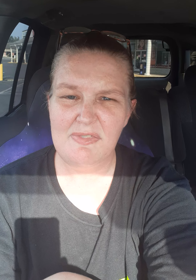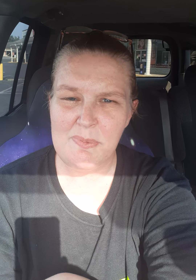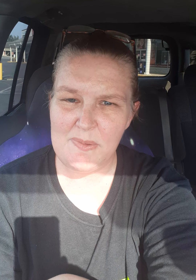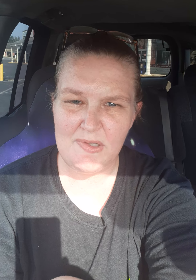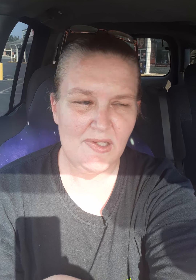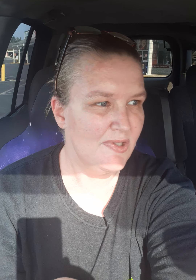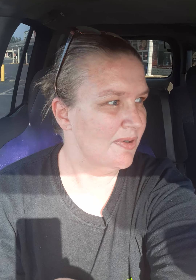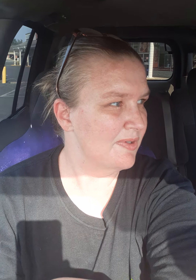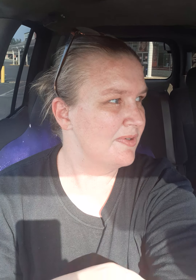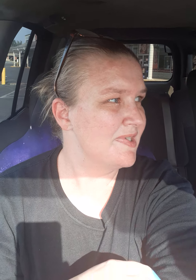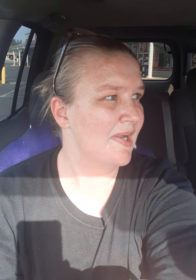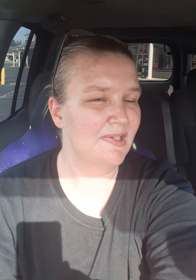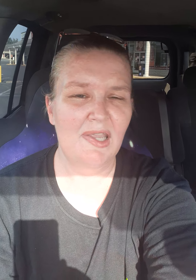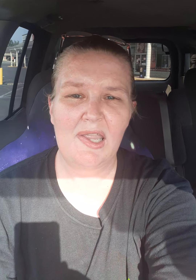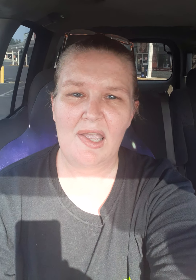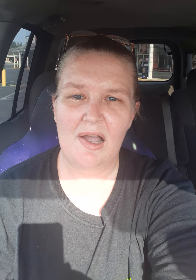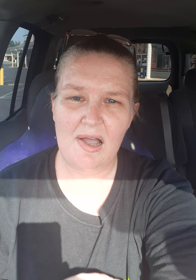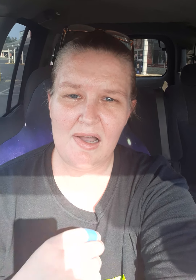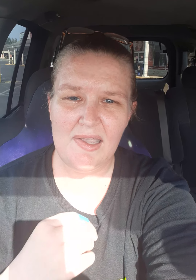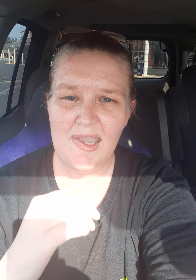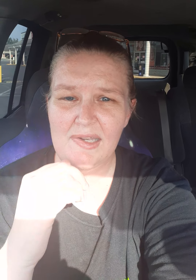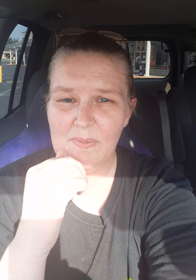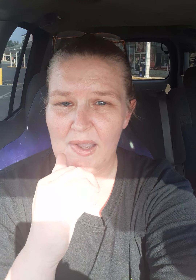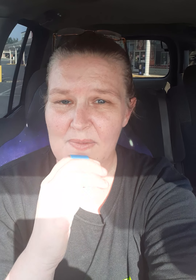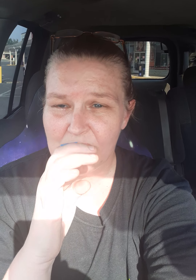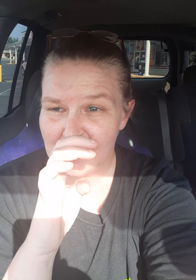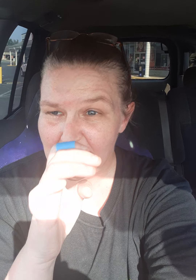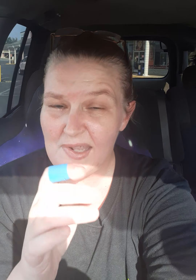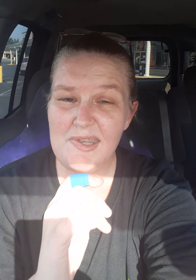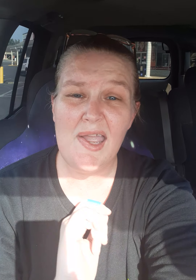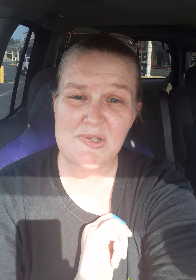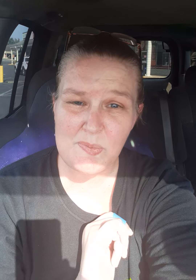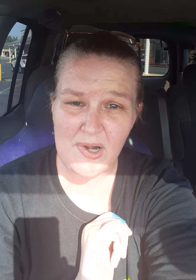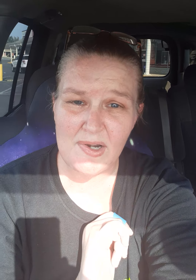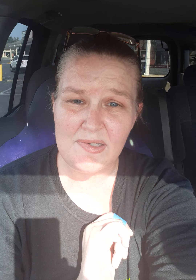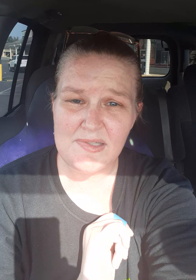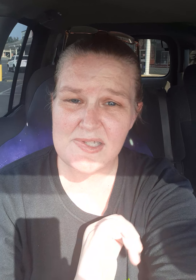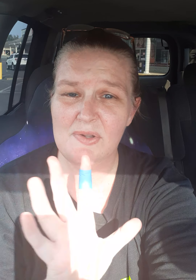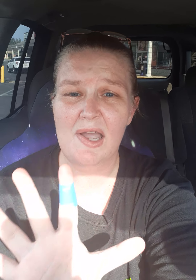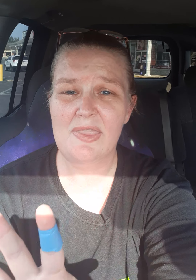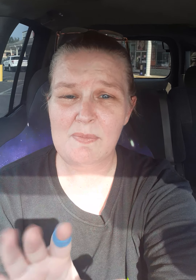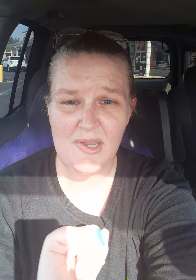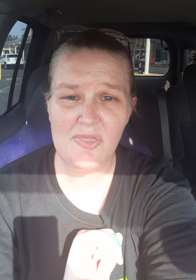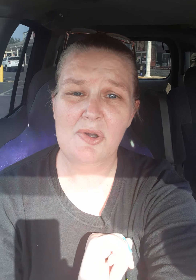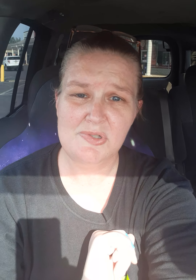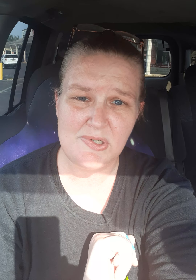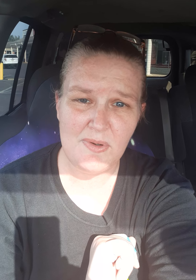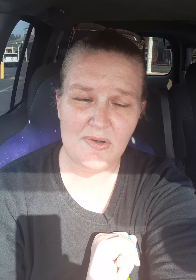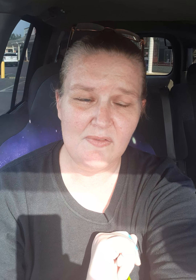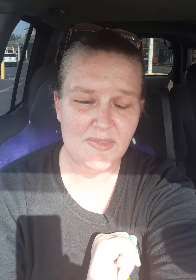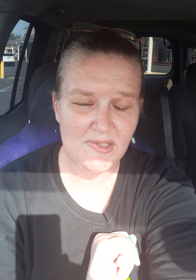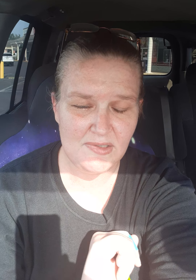of the people here don't know a sign. Uh, anyway, the next word. So, now that we got those two out of the